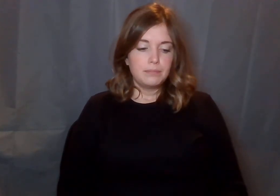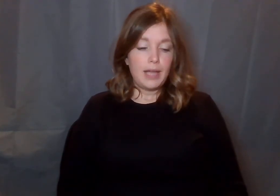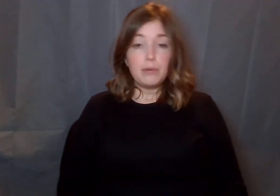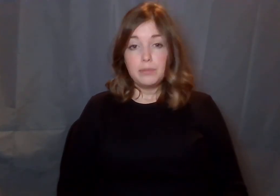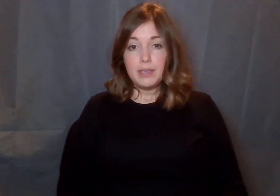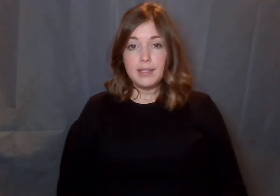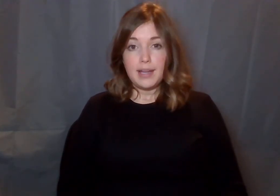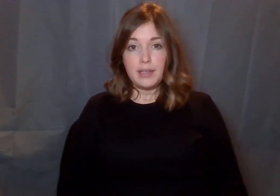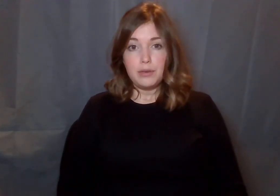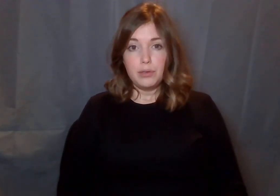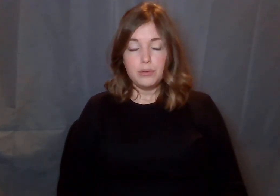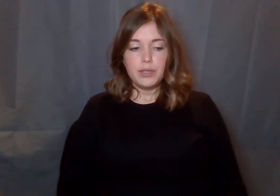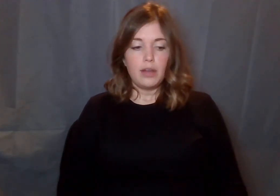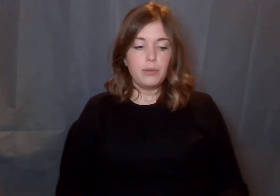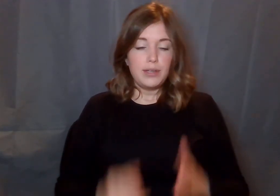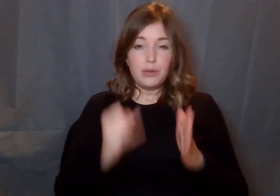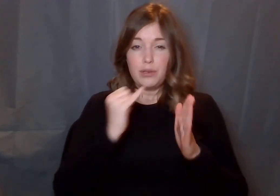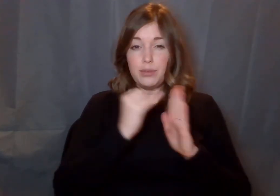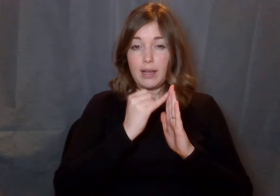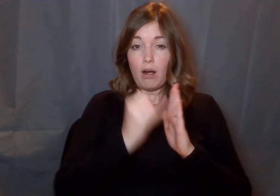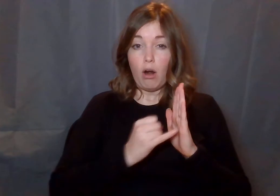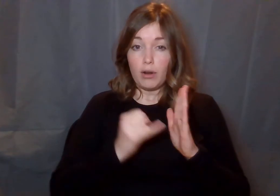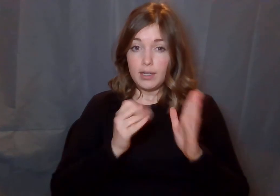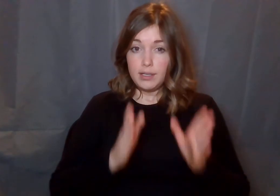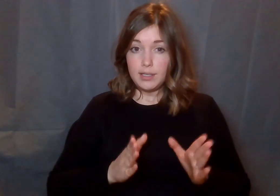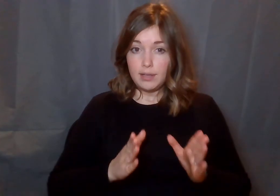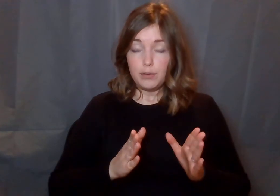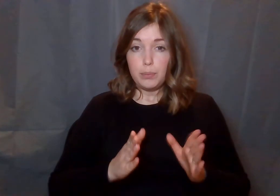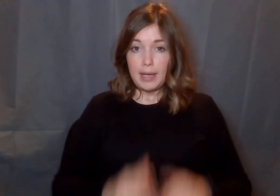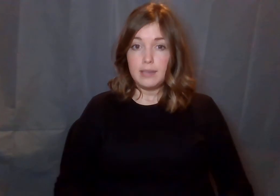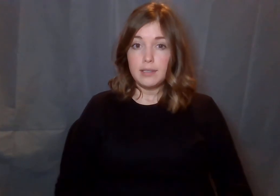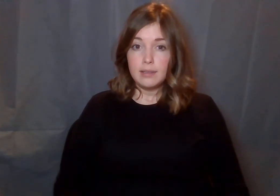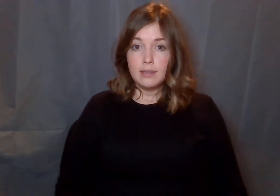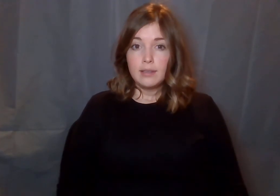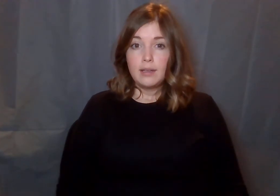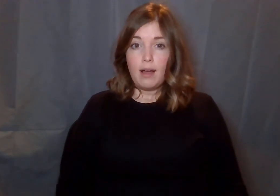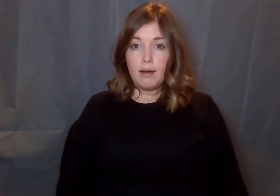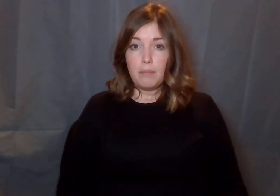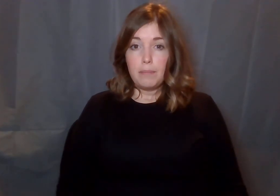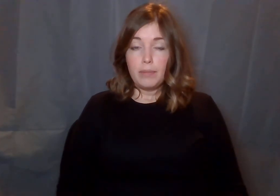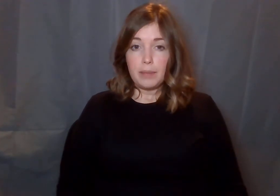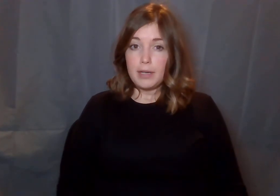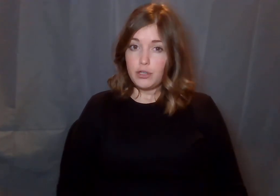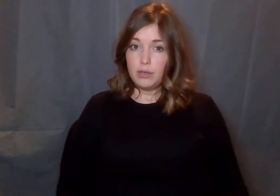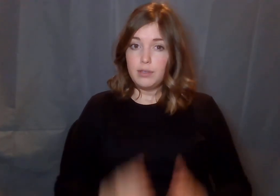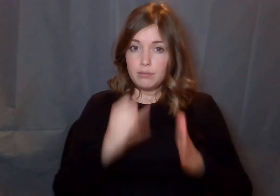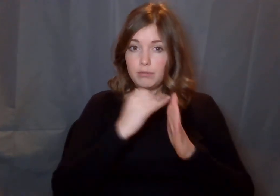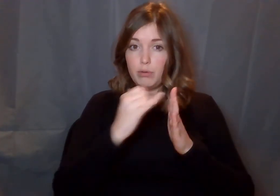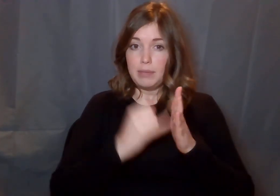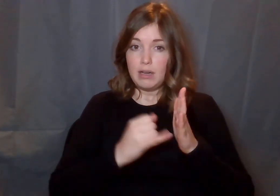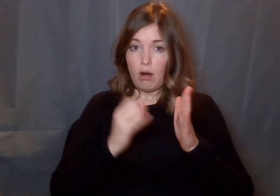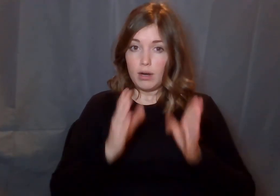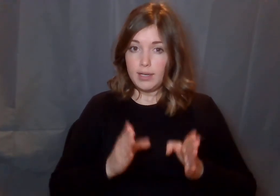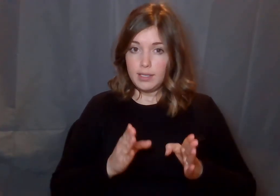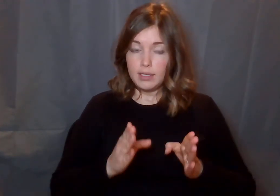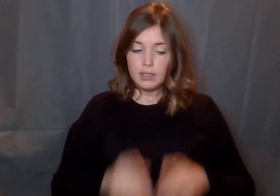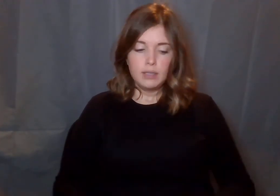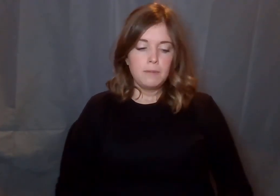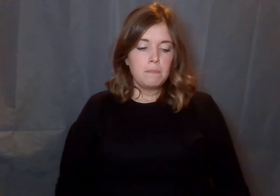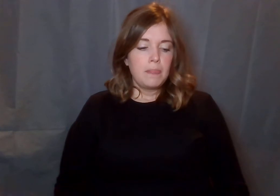that would be the sign that you use. Otherwise, you could use like artist. If you paint like pictures, you would be an artist.